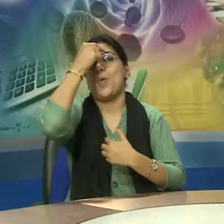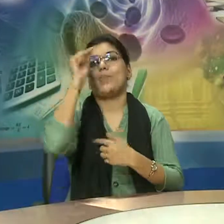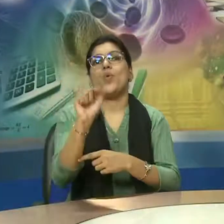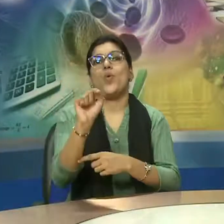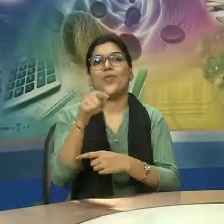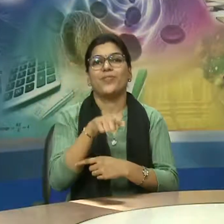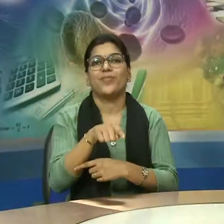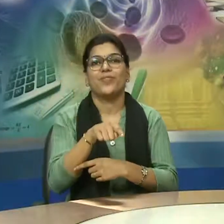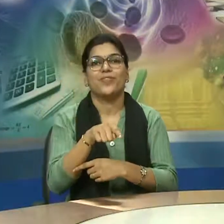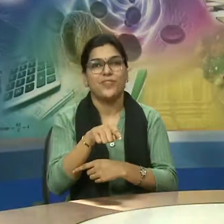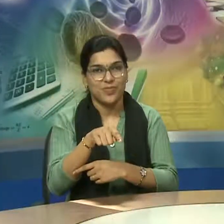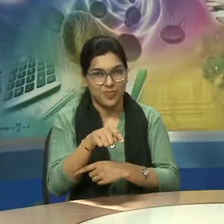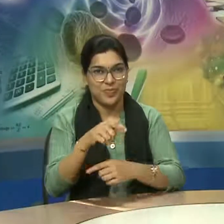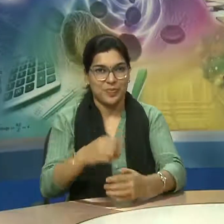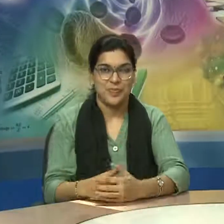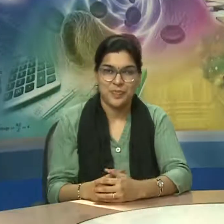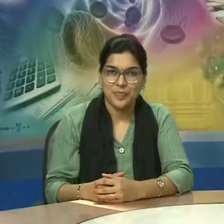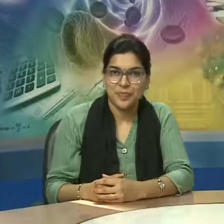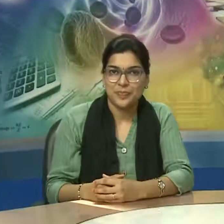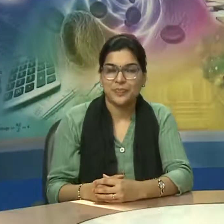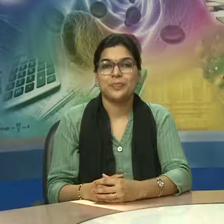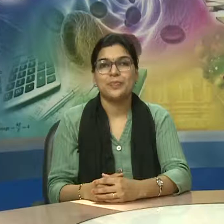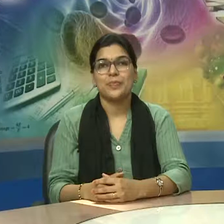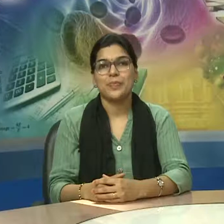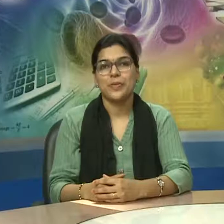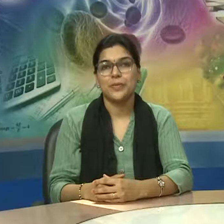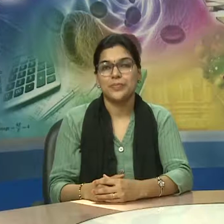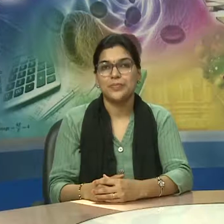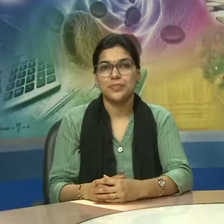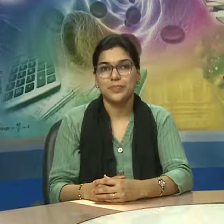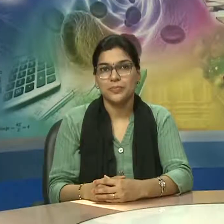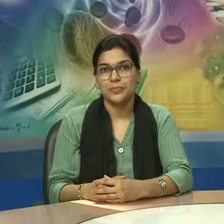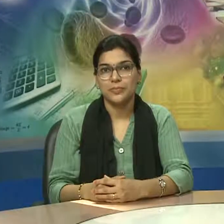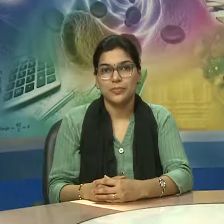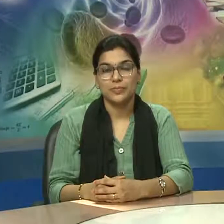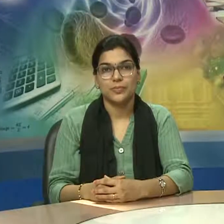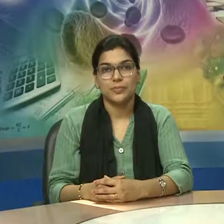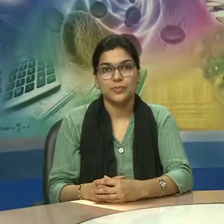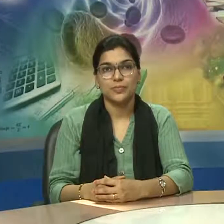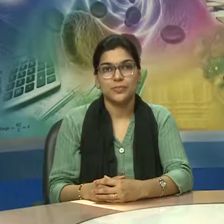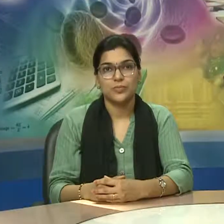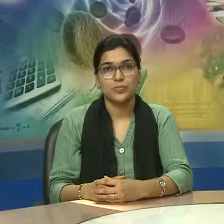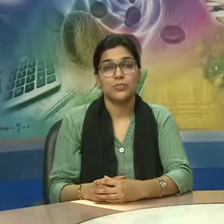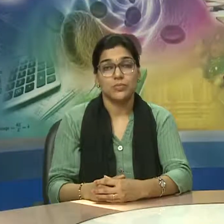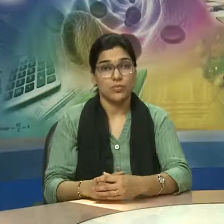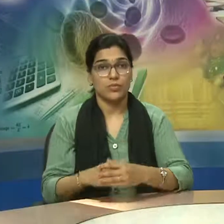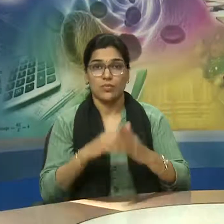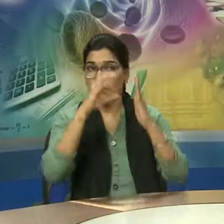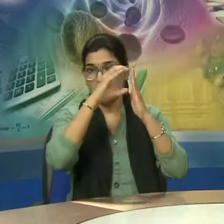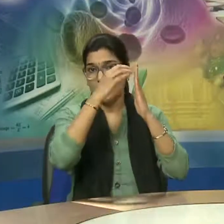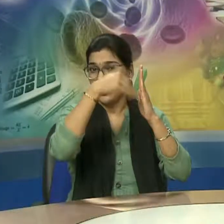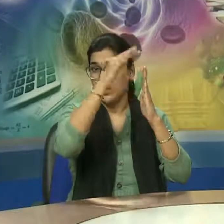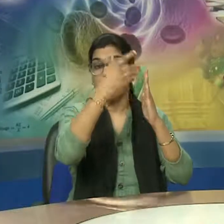or respect those who have no wealth or position.